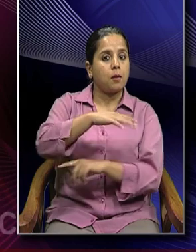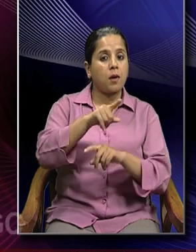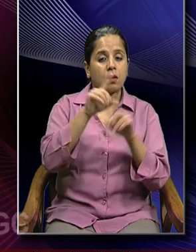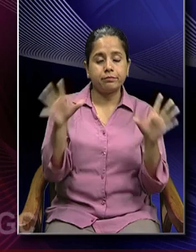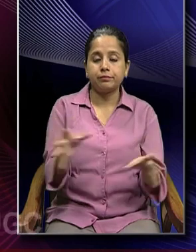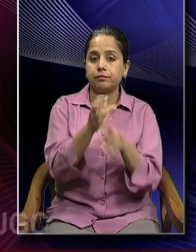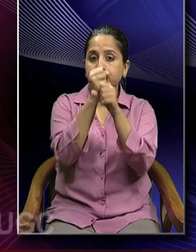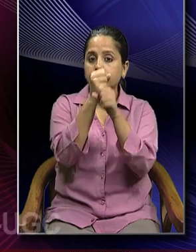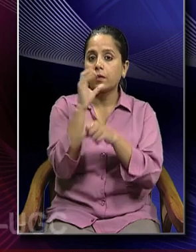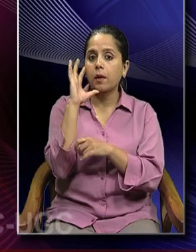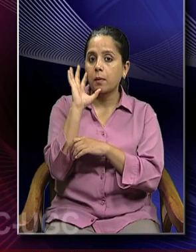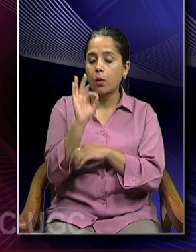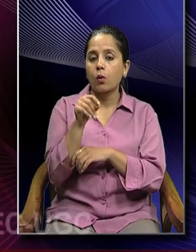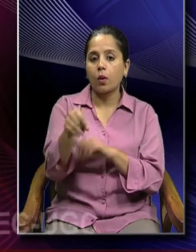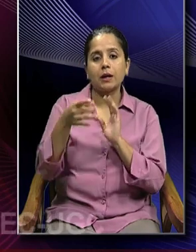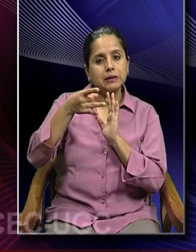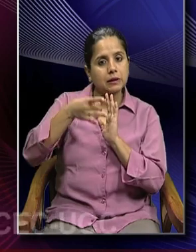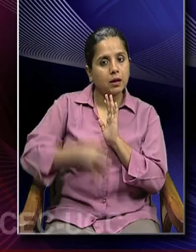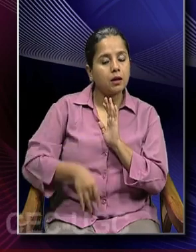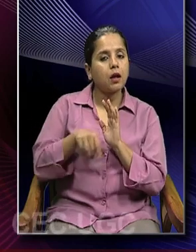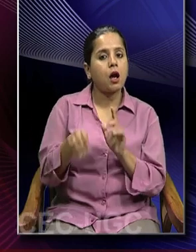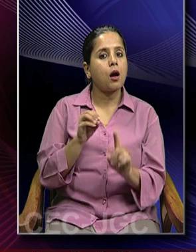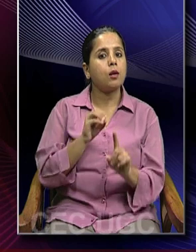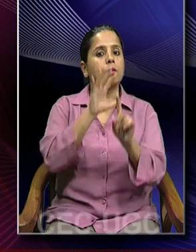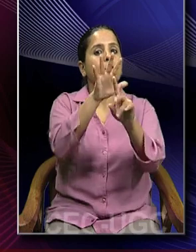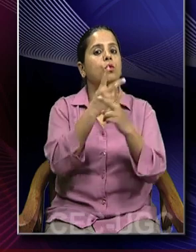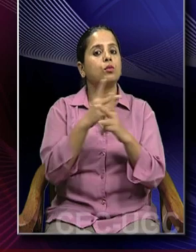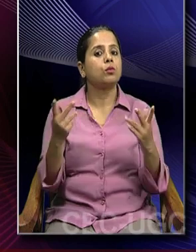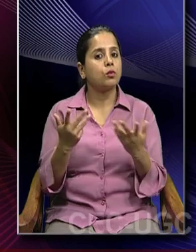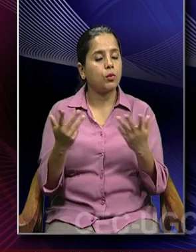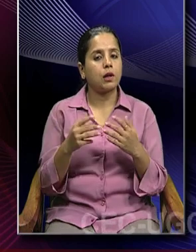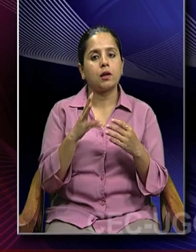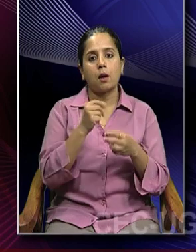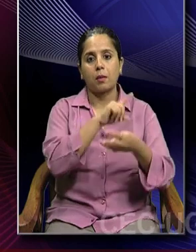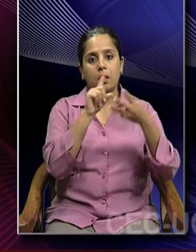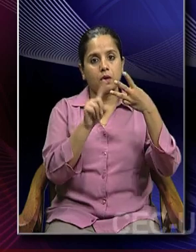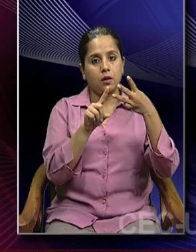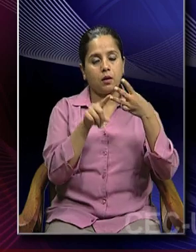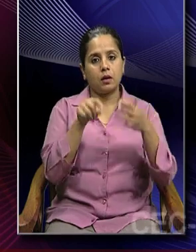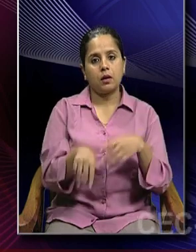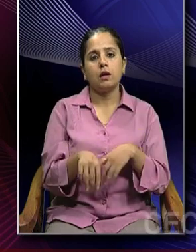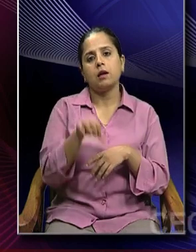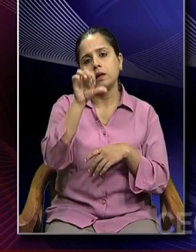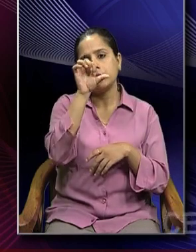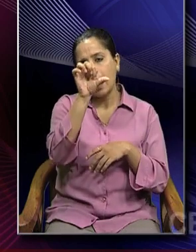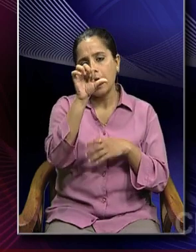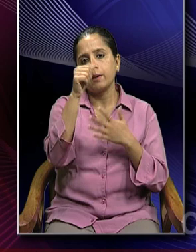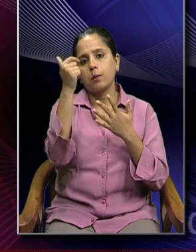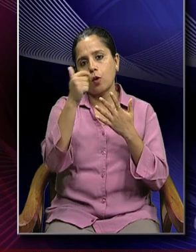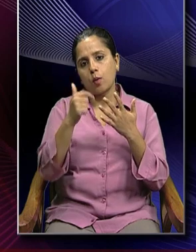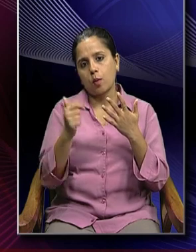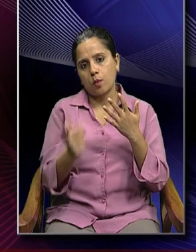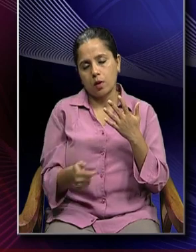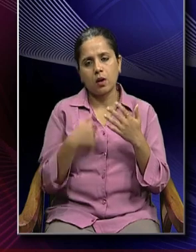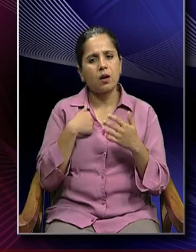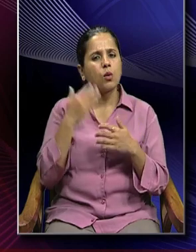comprehensive and the detailed approach which comes to us at number 3 is 9 points approach. Why